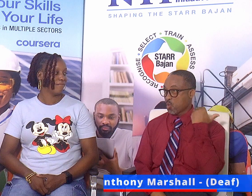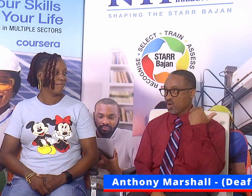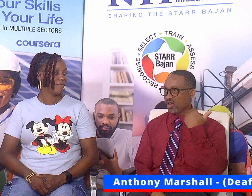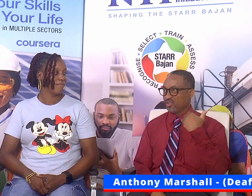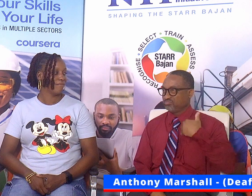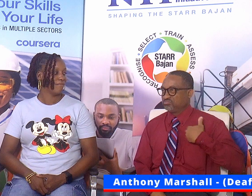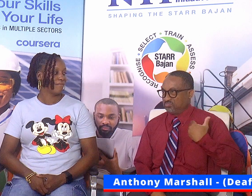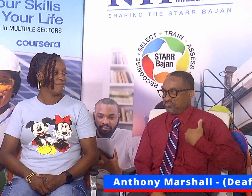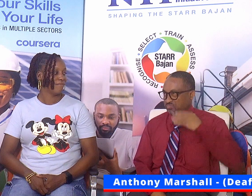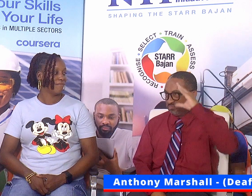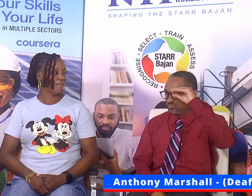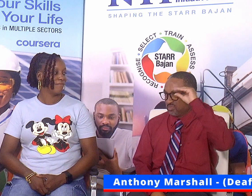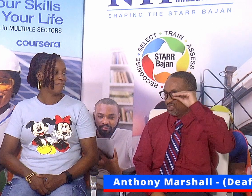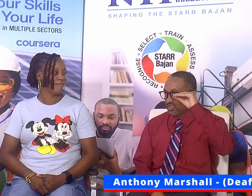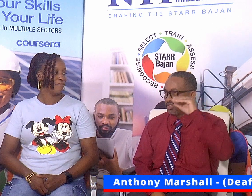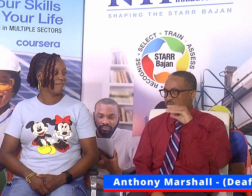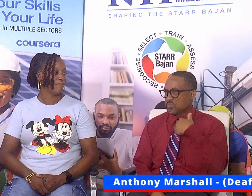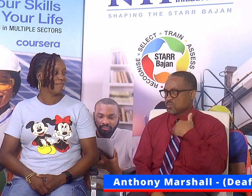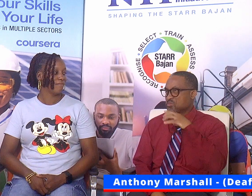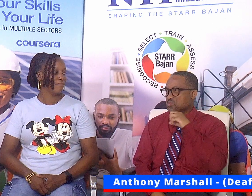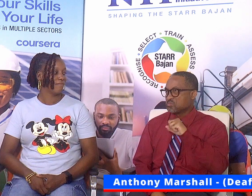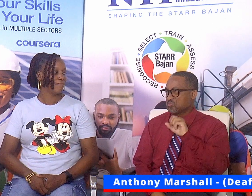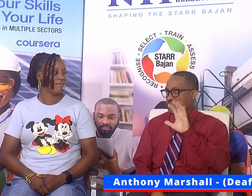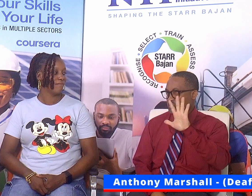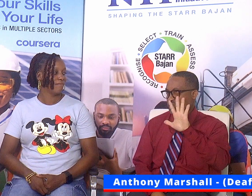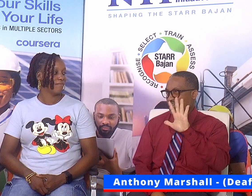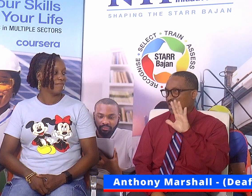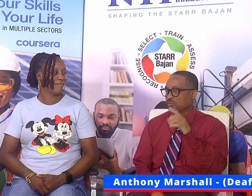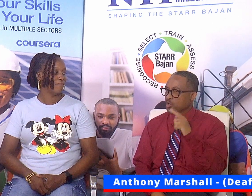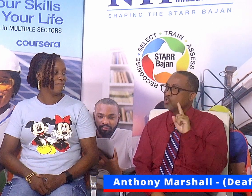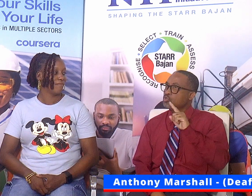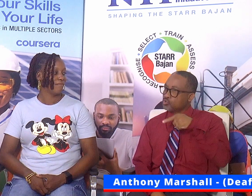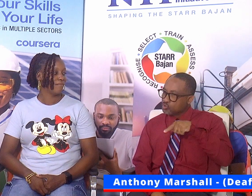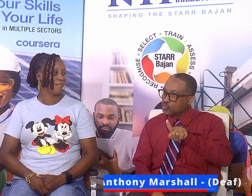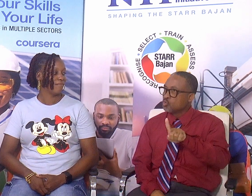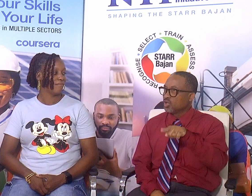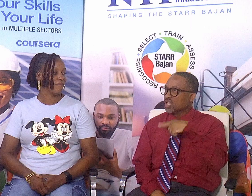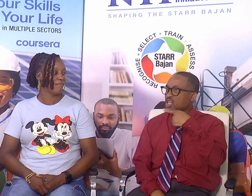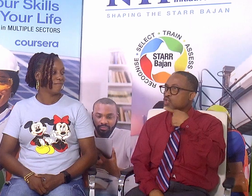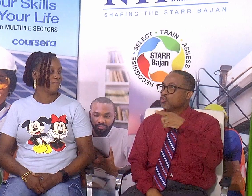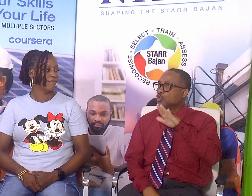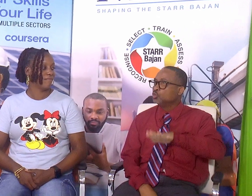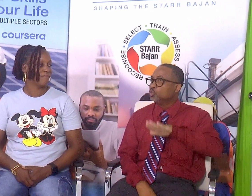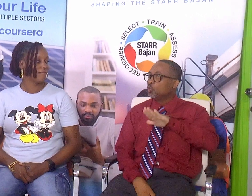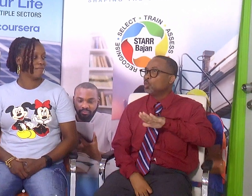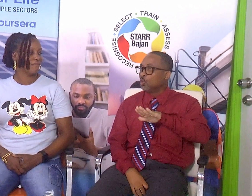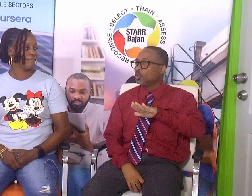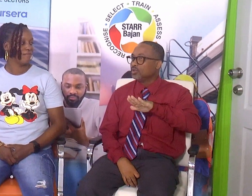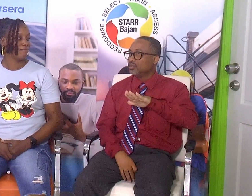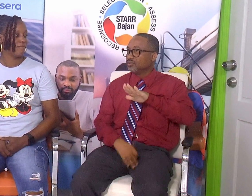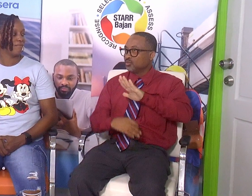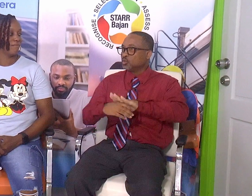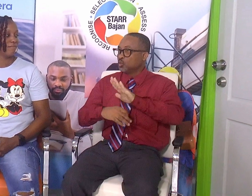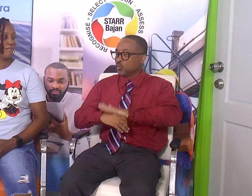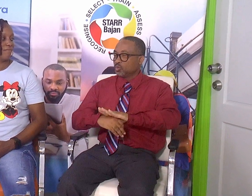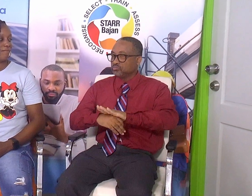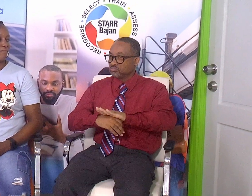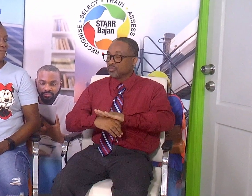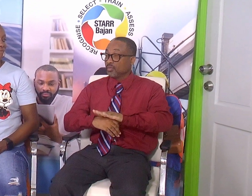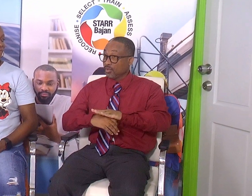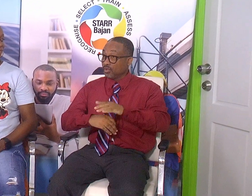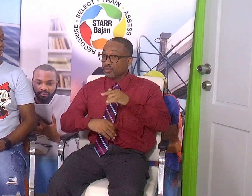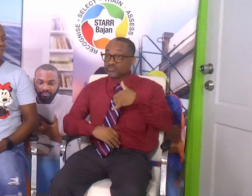Okay, when I was a youngster, maybe about 5 years old or so, I went to a hearing school.